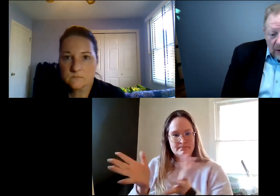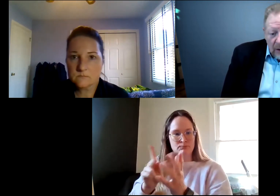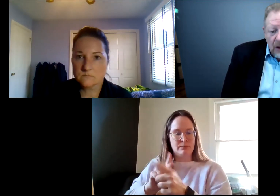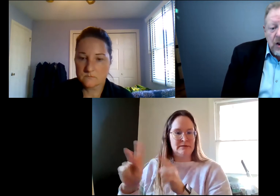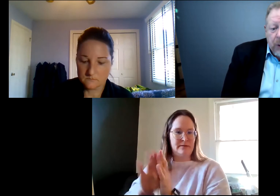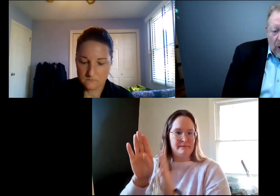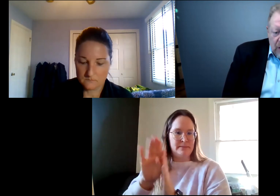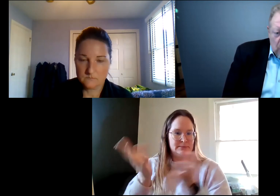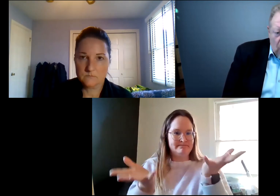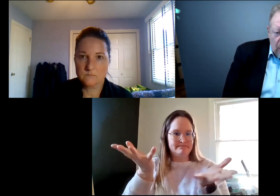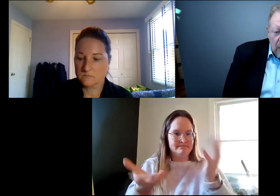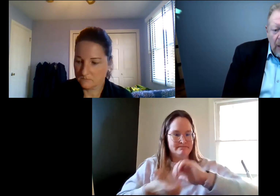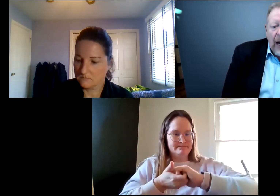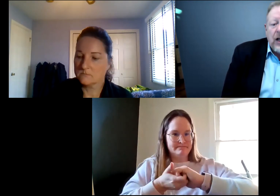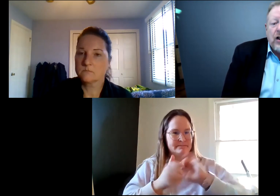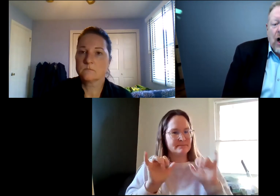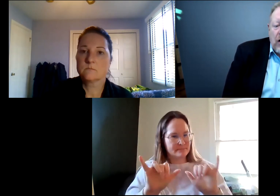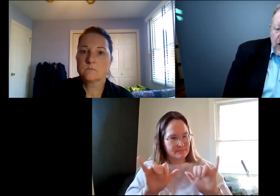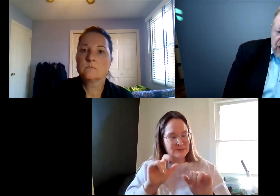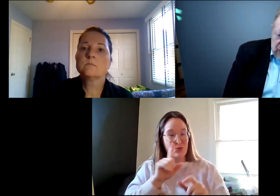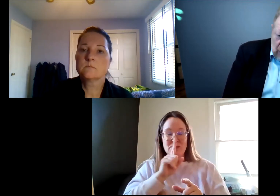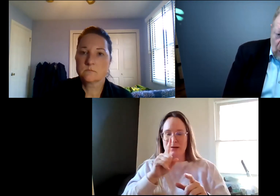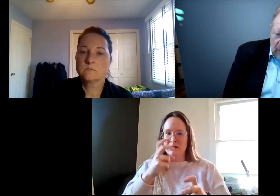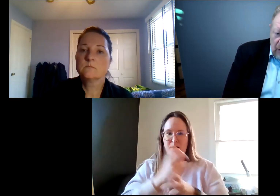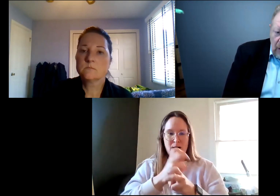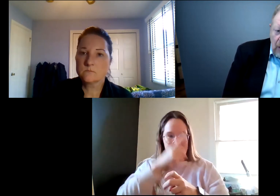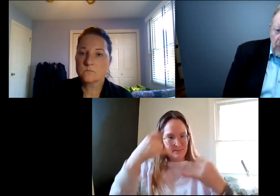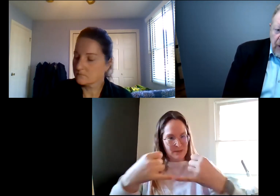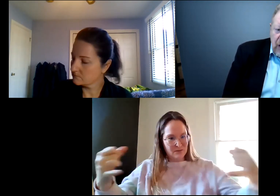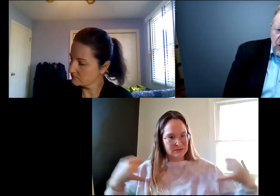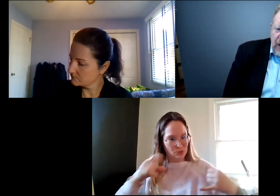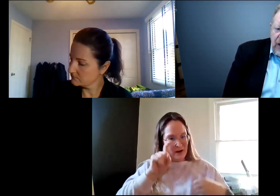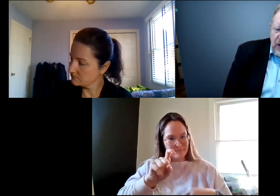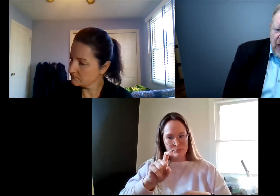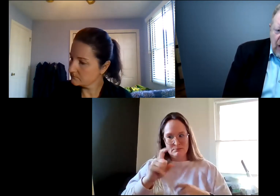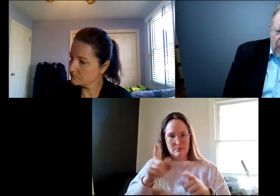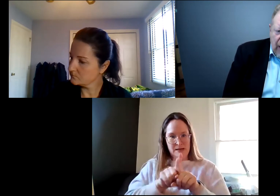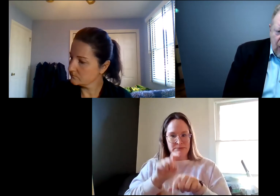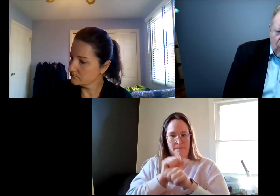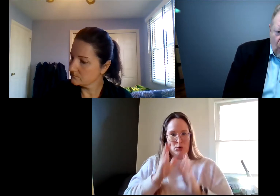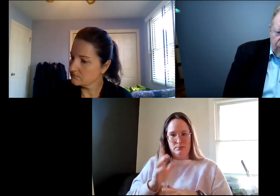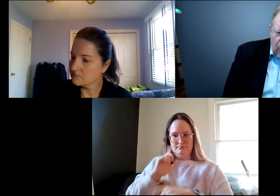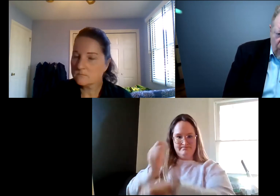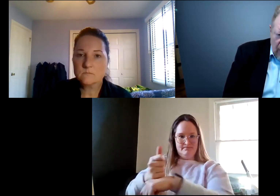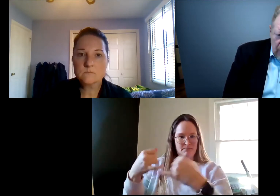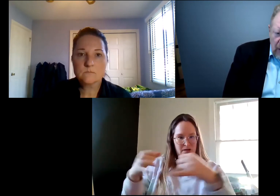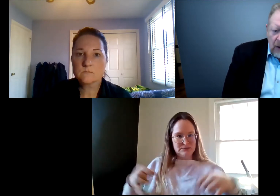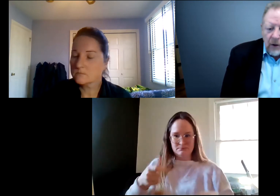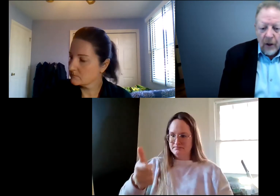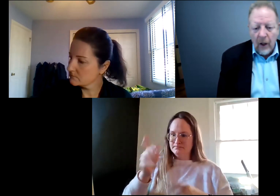someone, supporting someone, and encouraging someone, because you can't just take them by the hand and do it all for